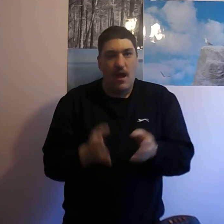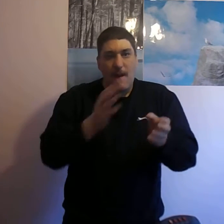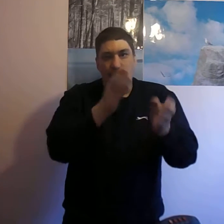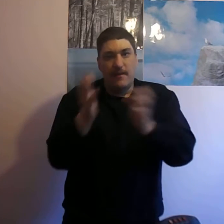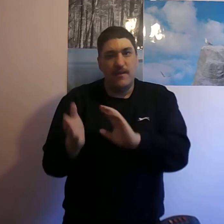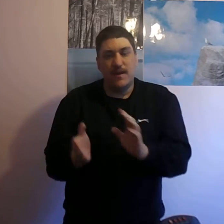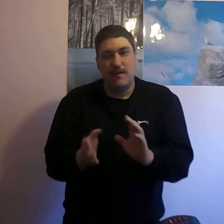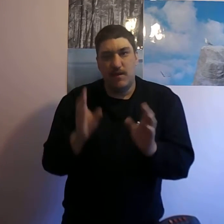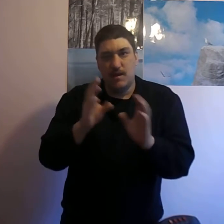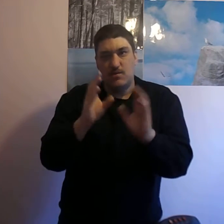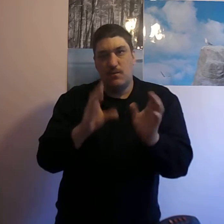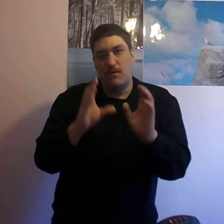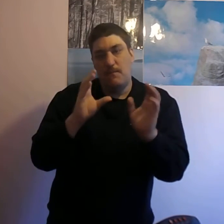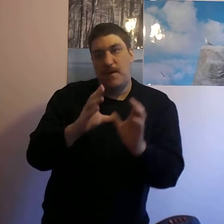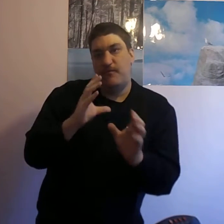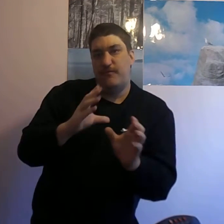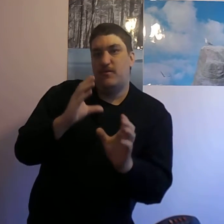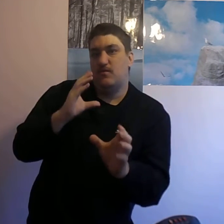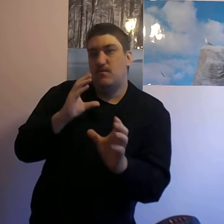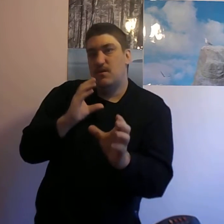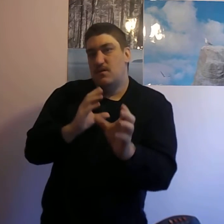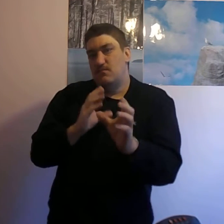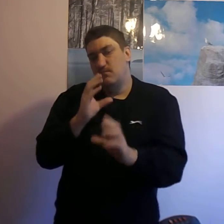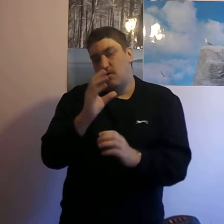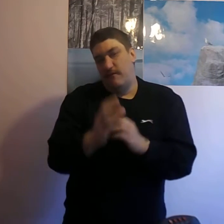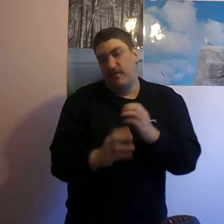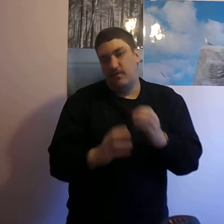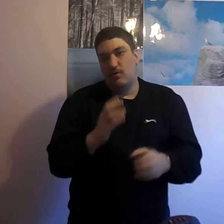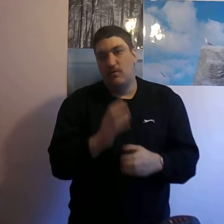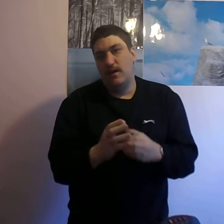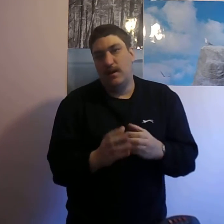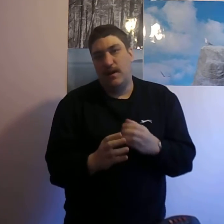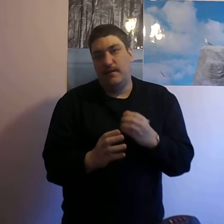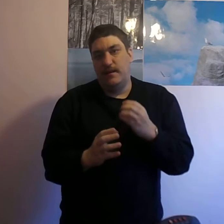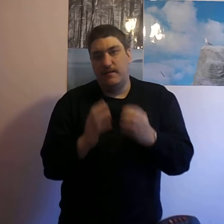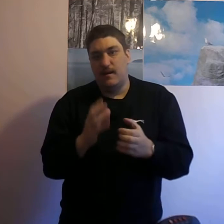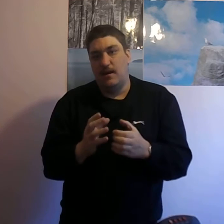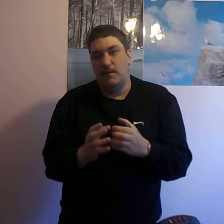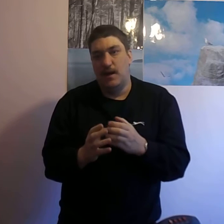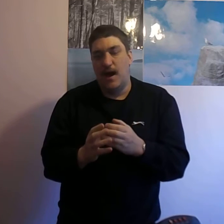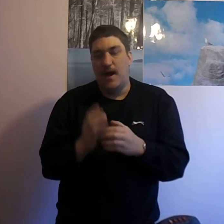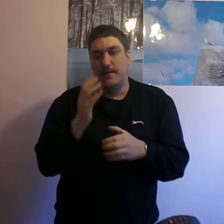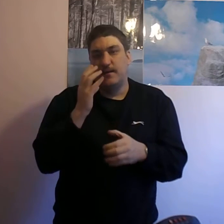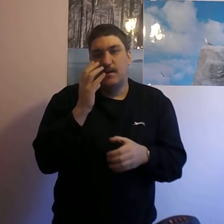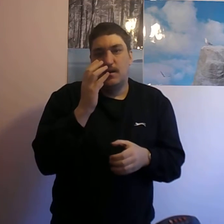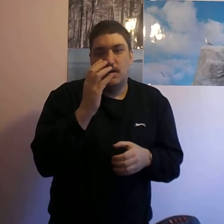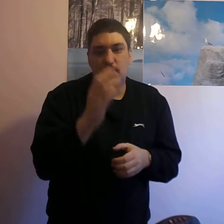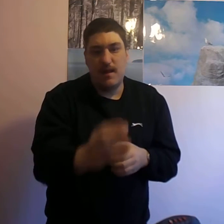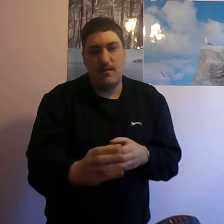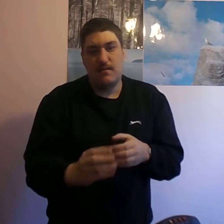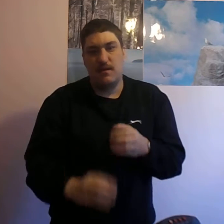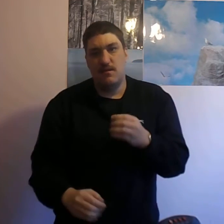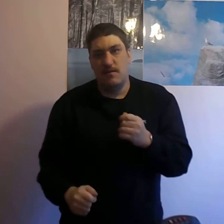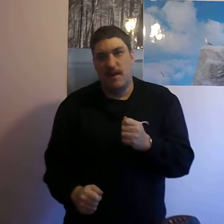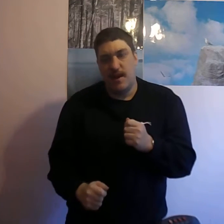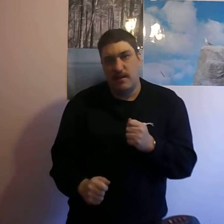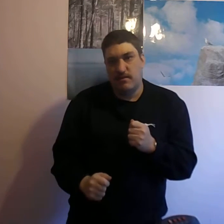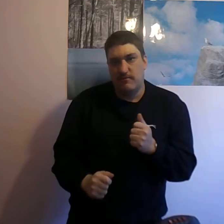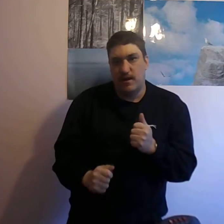But this game takes you a bit through more of a storyline this time, and you get to see some of the history